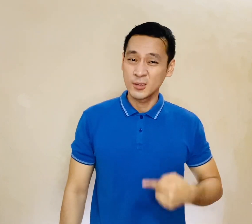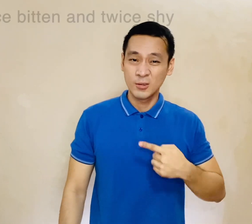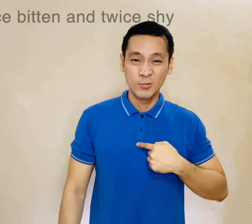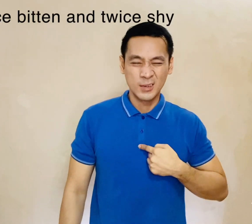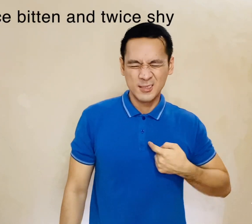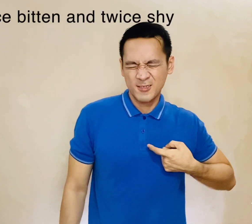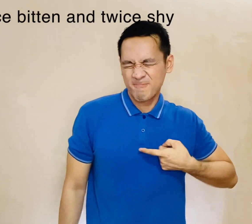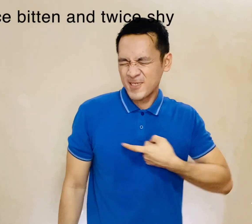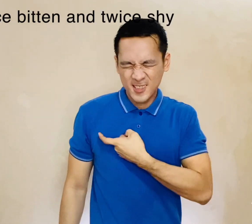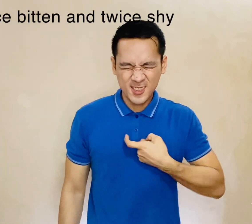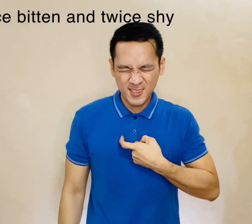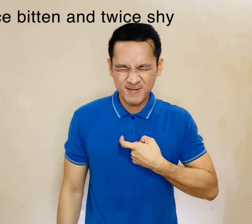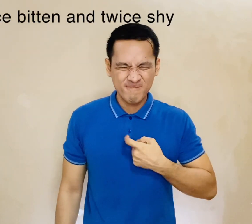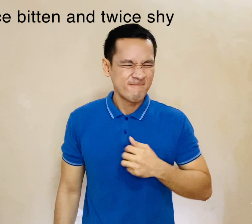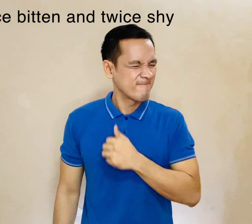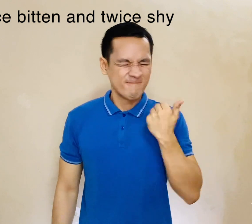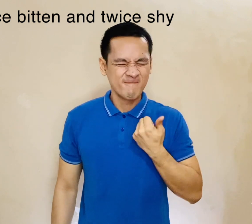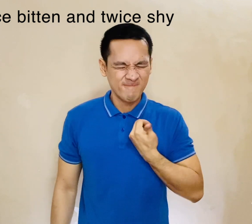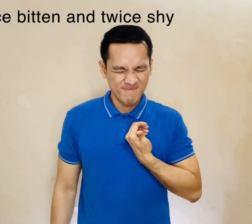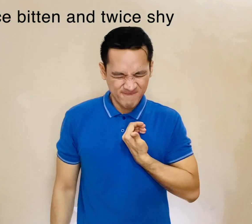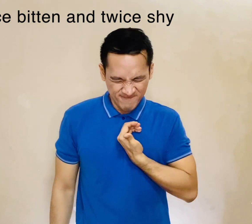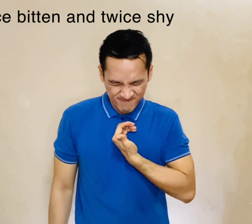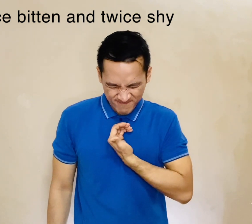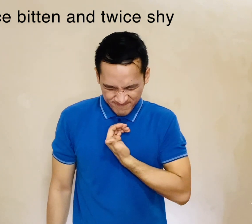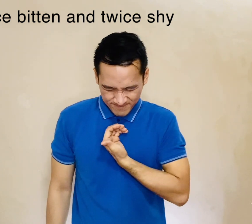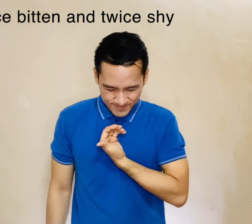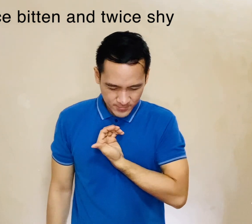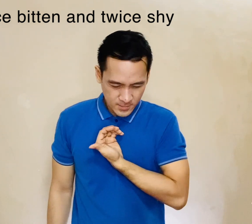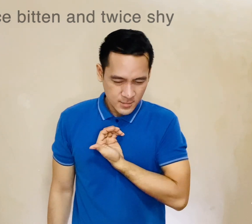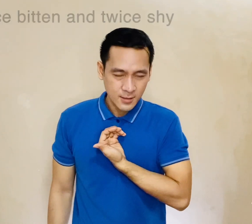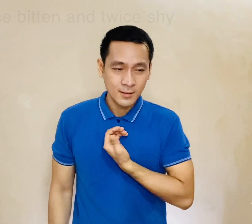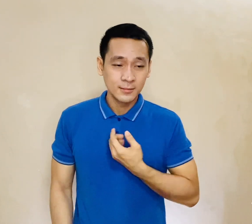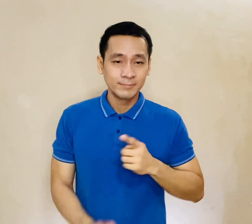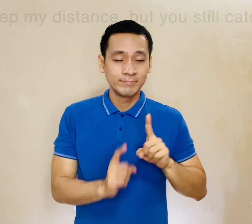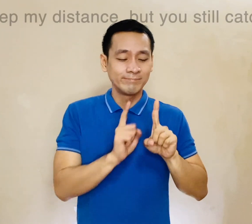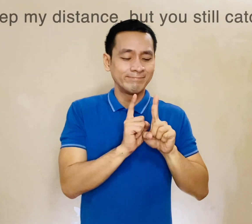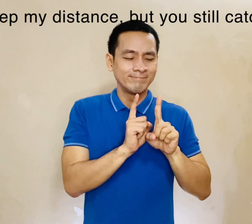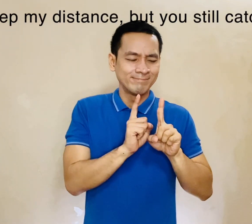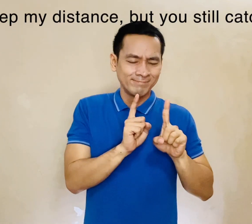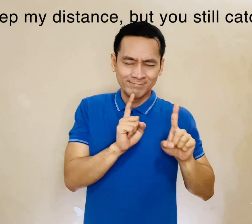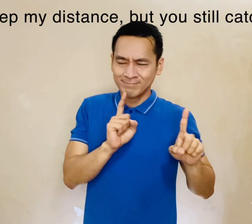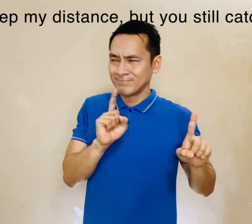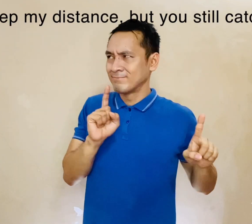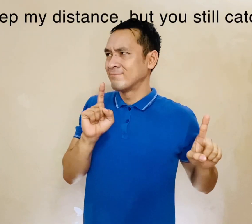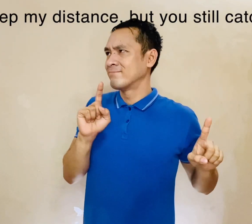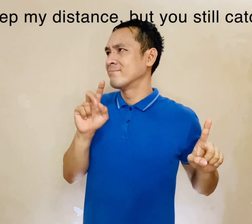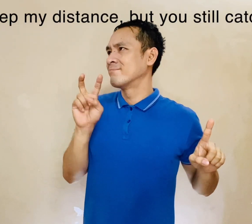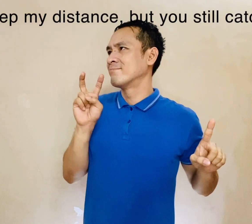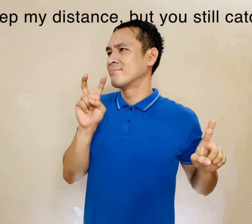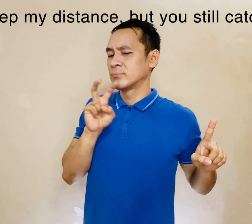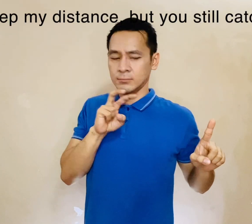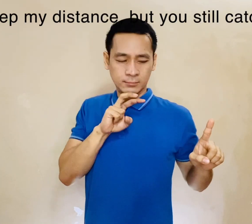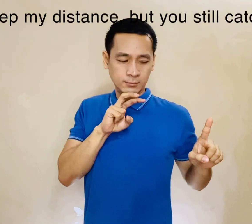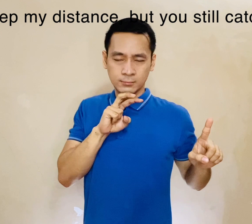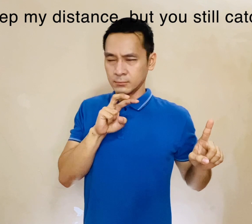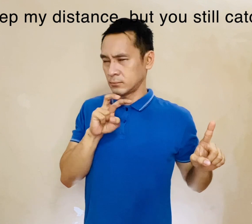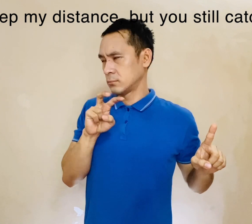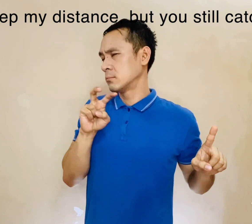Once faded And twice a shot I keep my distance But you still catch